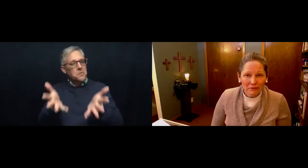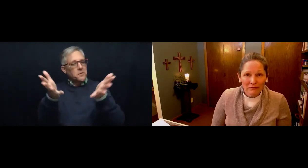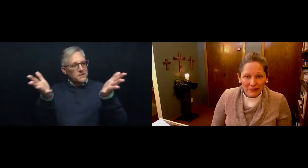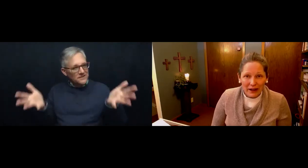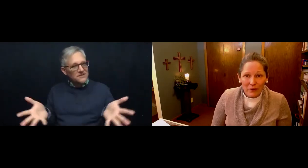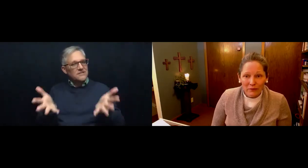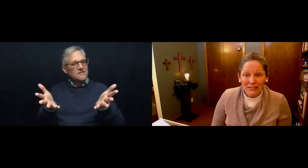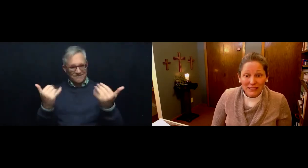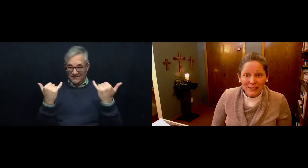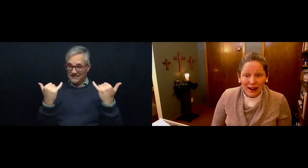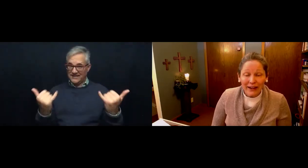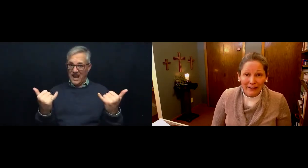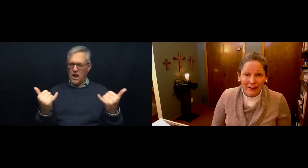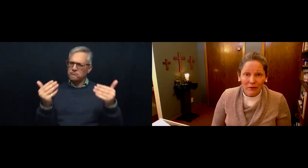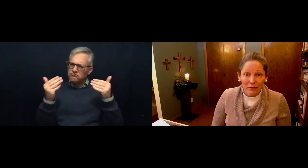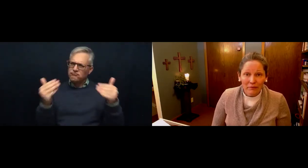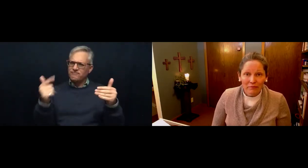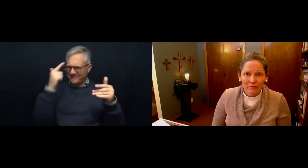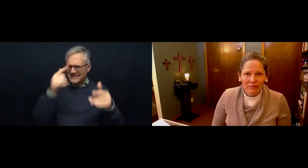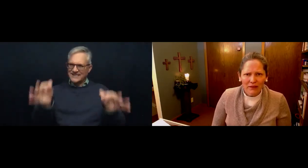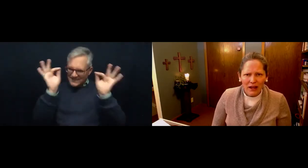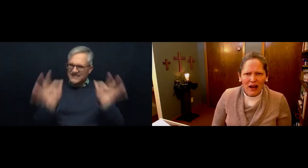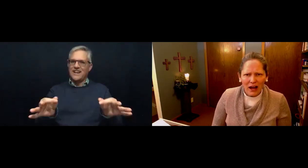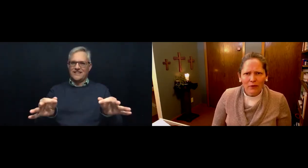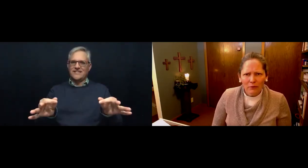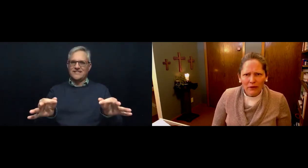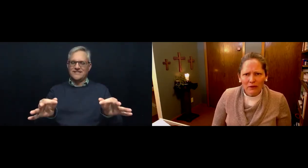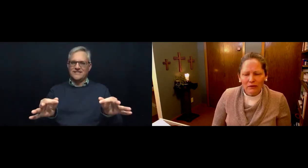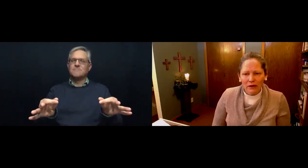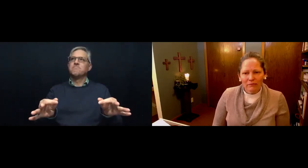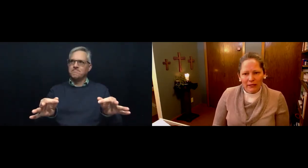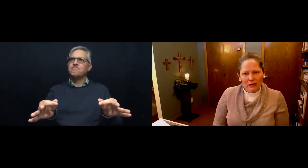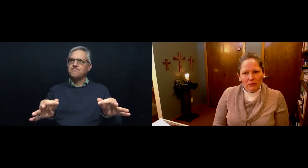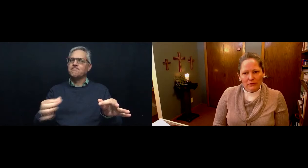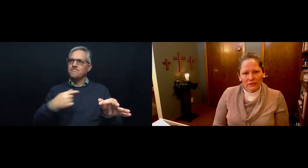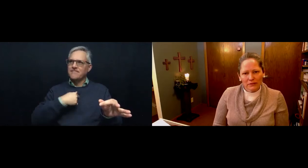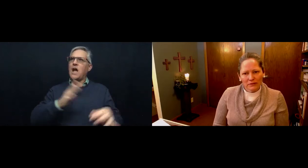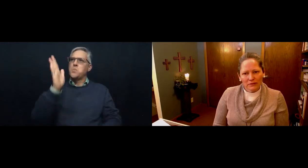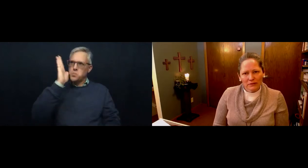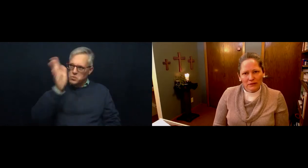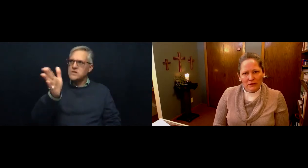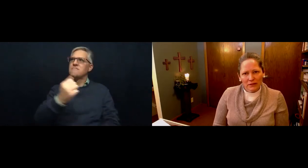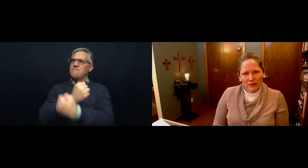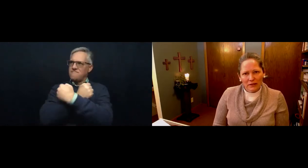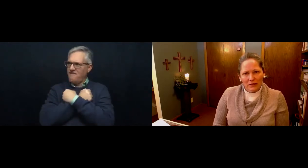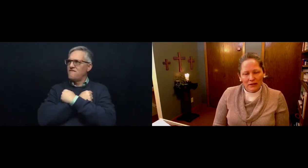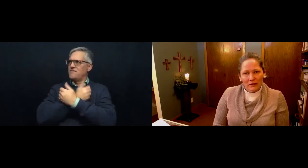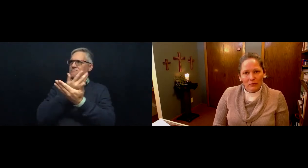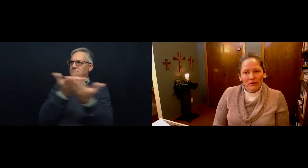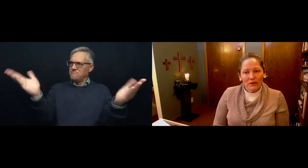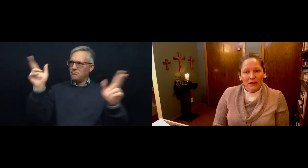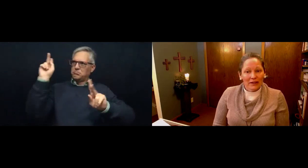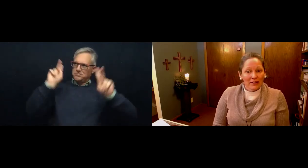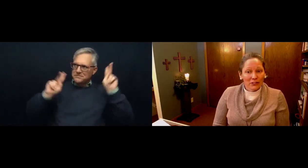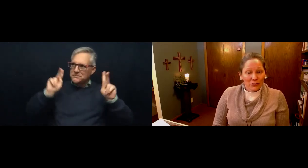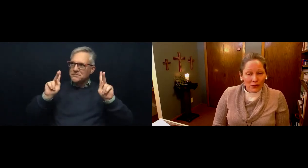resolve now, decide now. I will love my neighbors. I